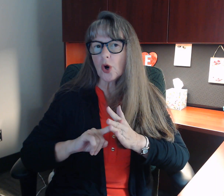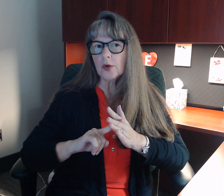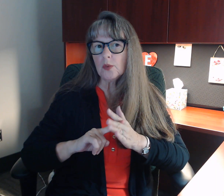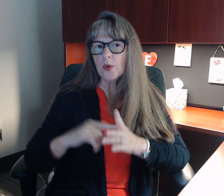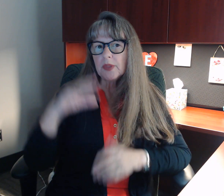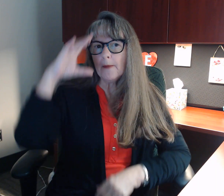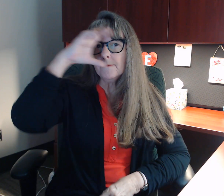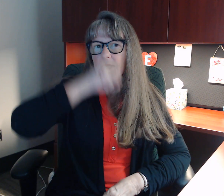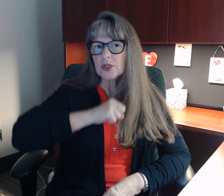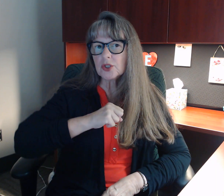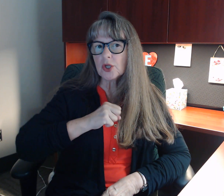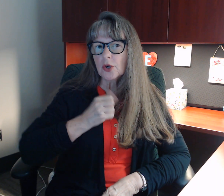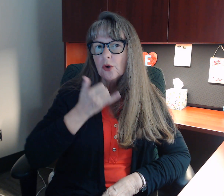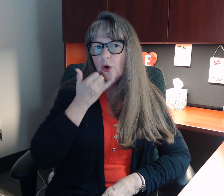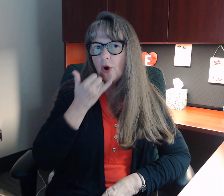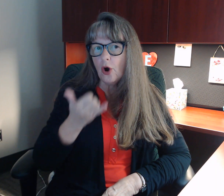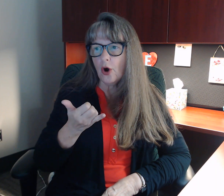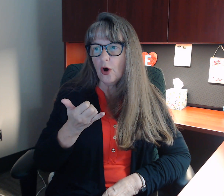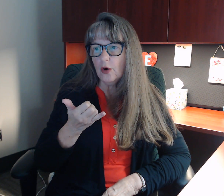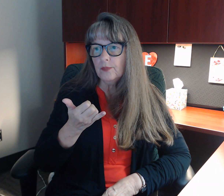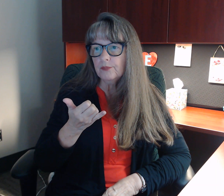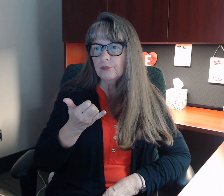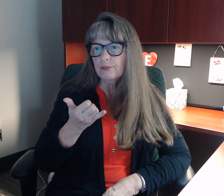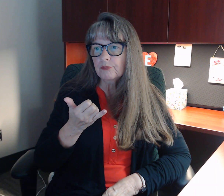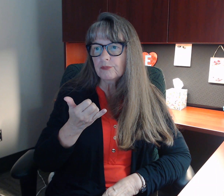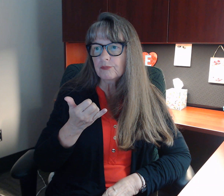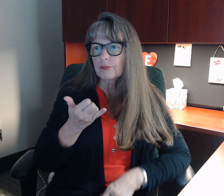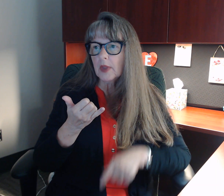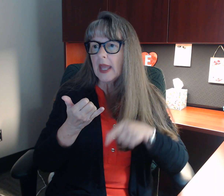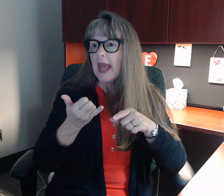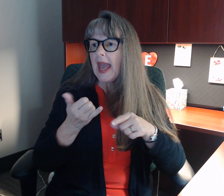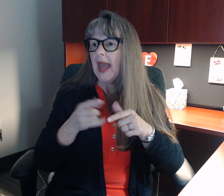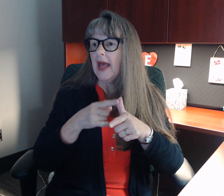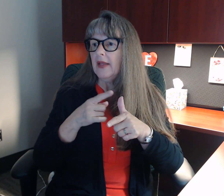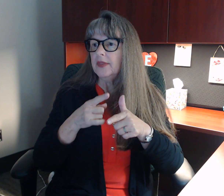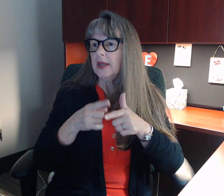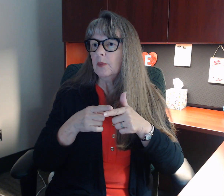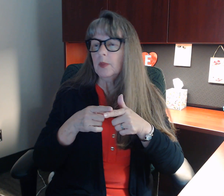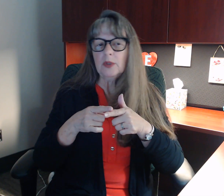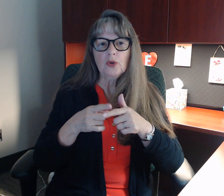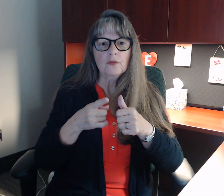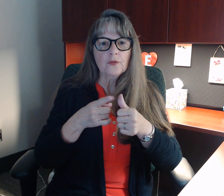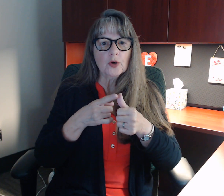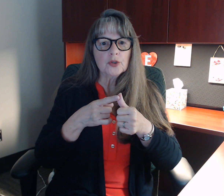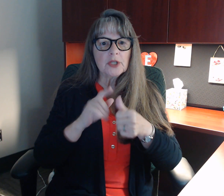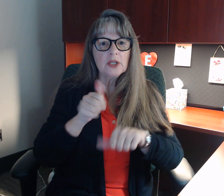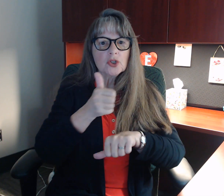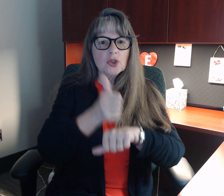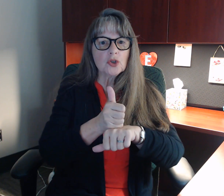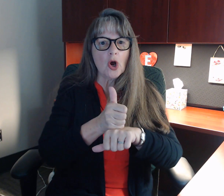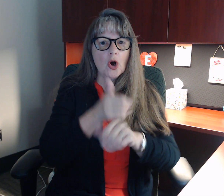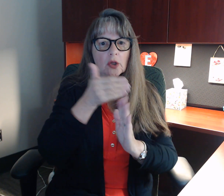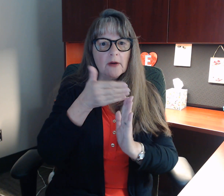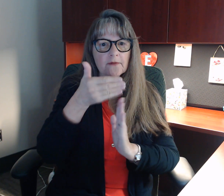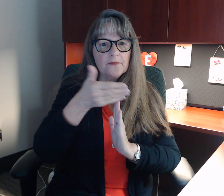starting with a missed call, and then when you first install a